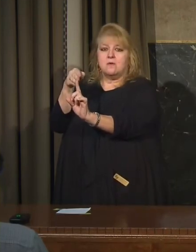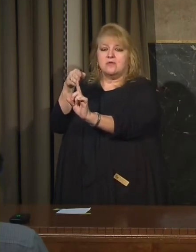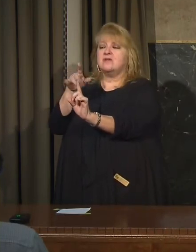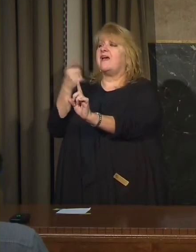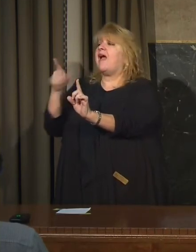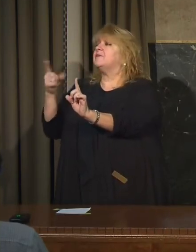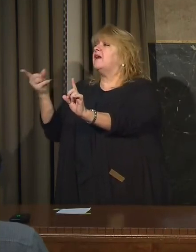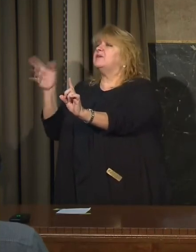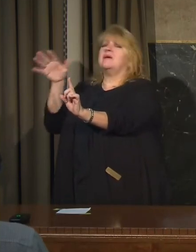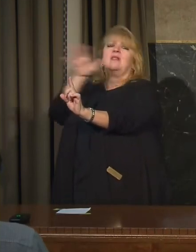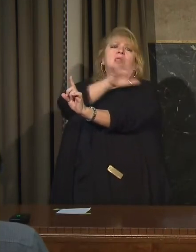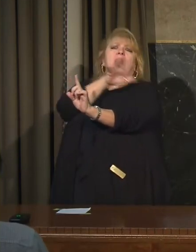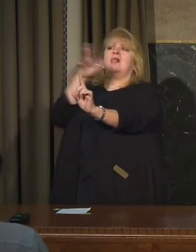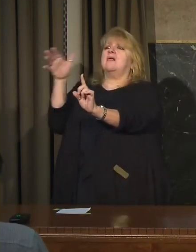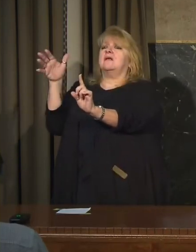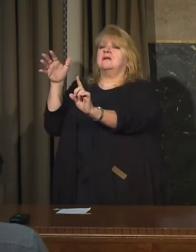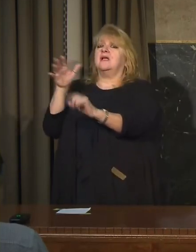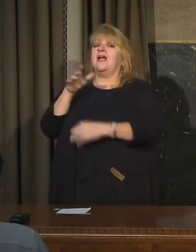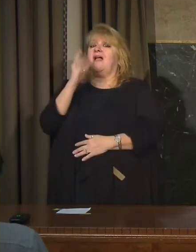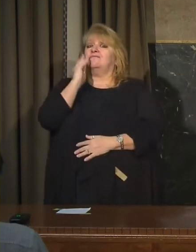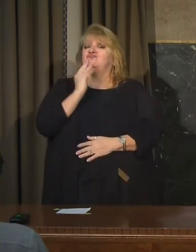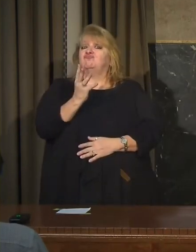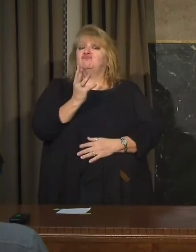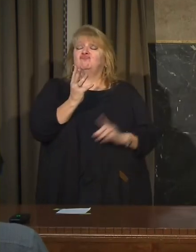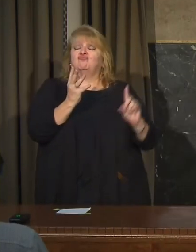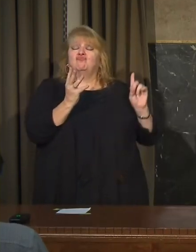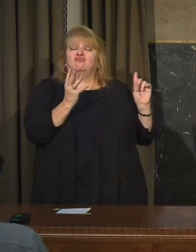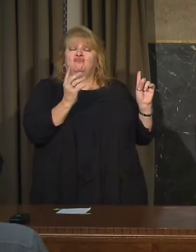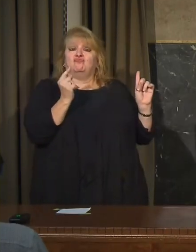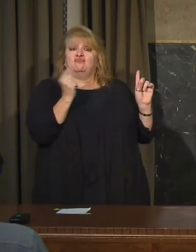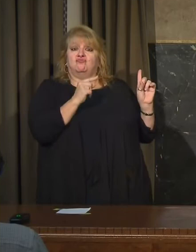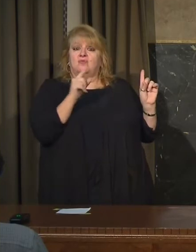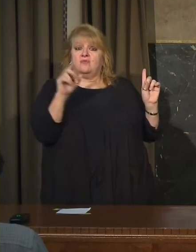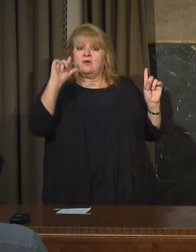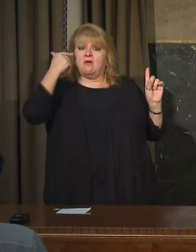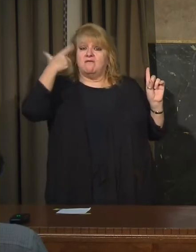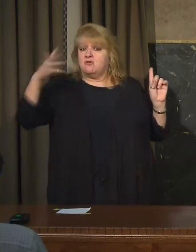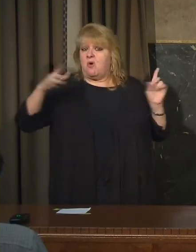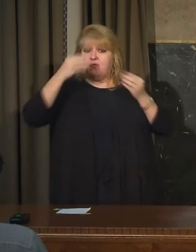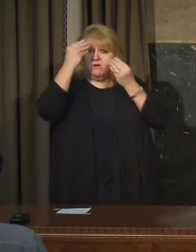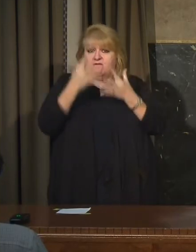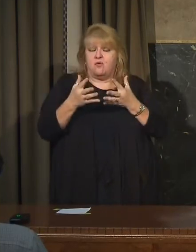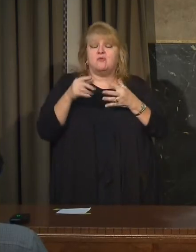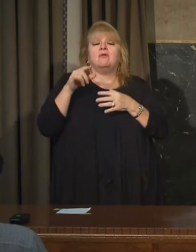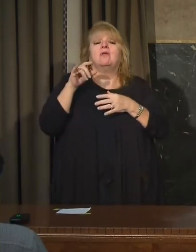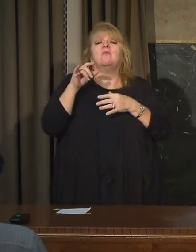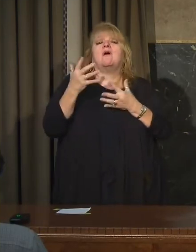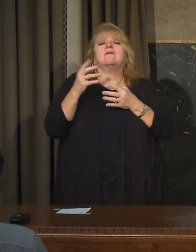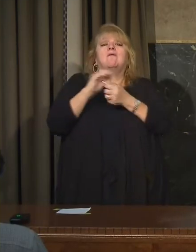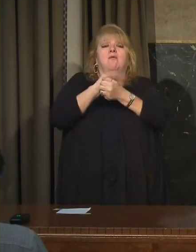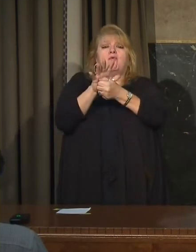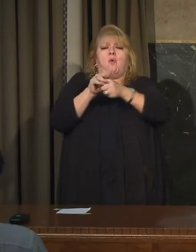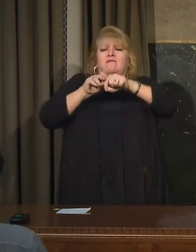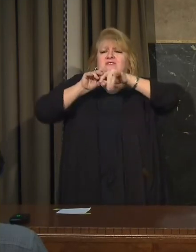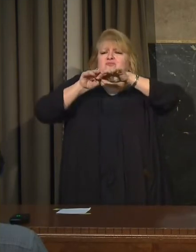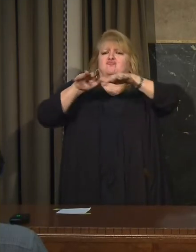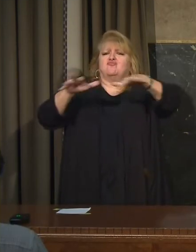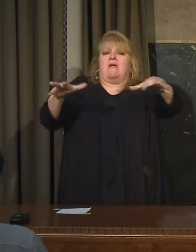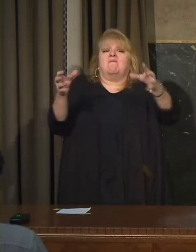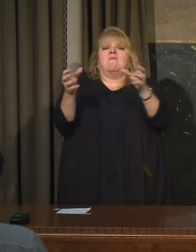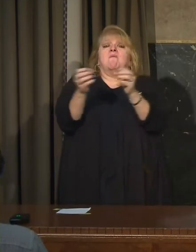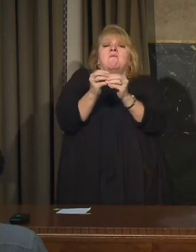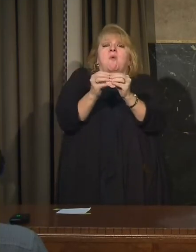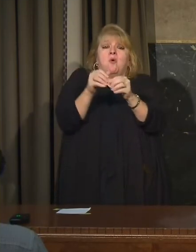more COVID circulating in this state at this point in time than there has been at any point in time in the